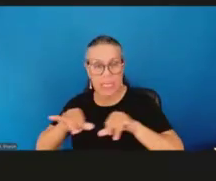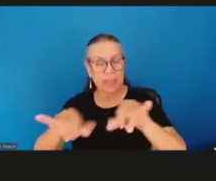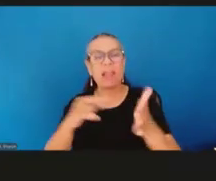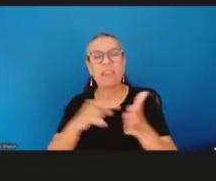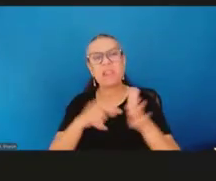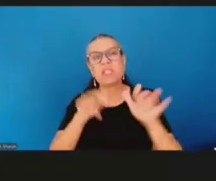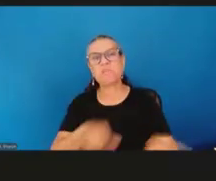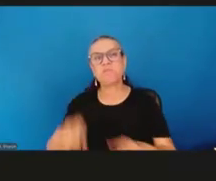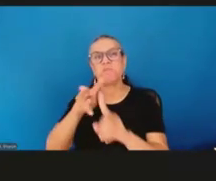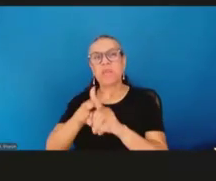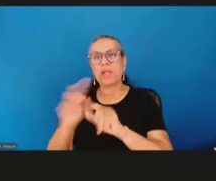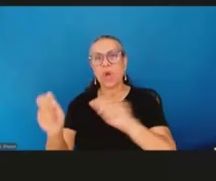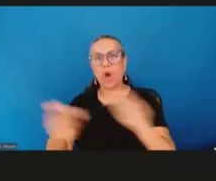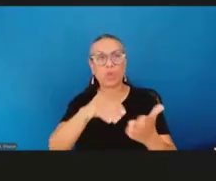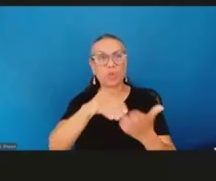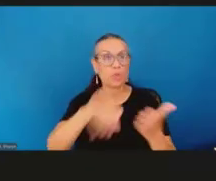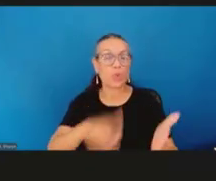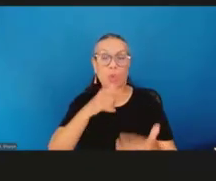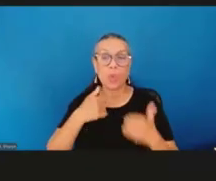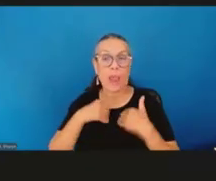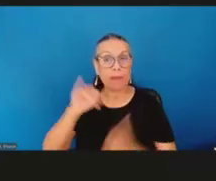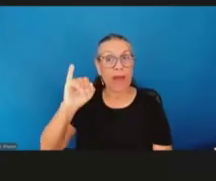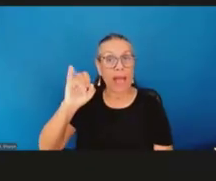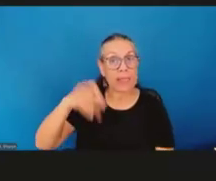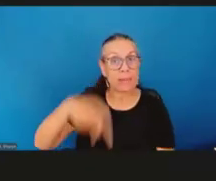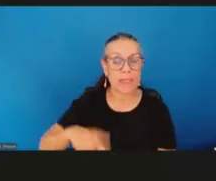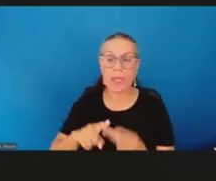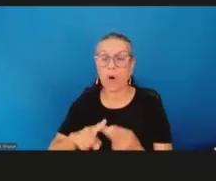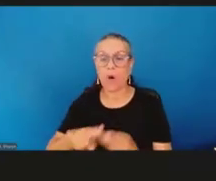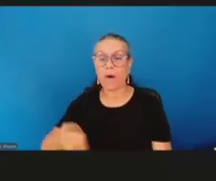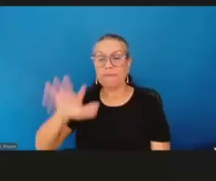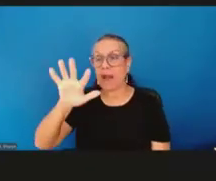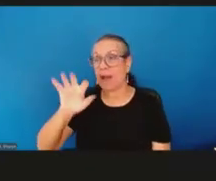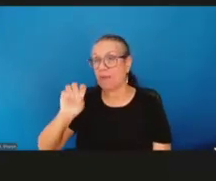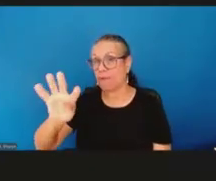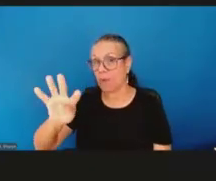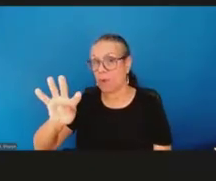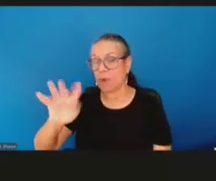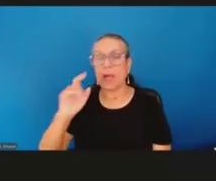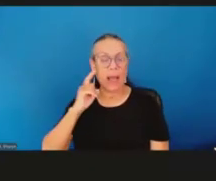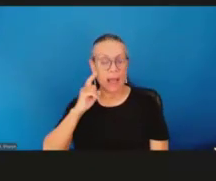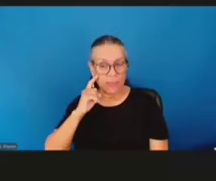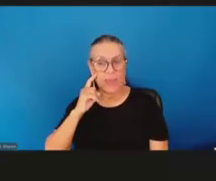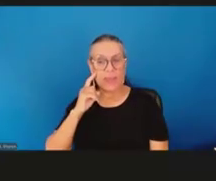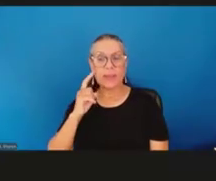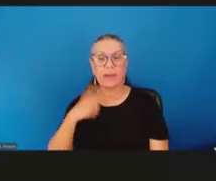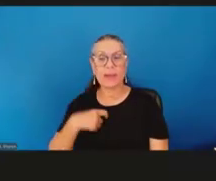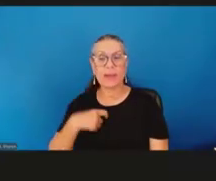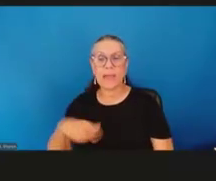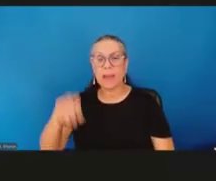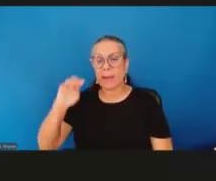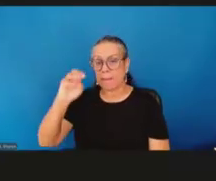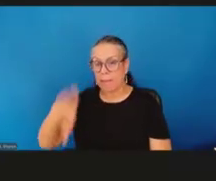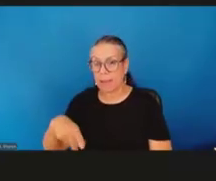among children with IEPs and 504 accommodations. I do think that MAP growth scores provide a much more objective assessment that's less prone to